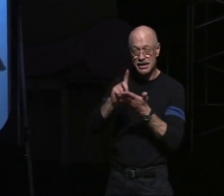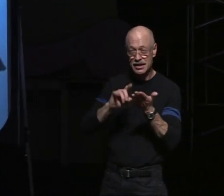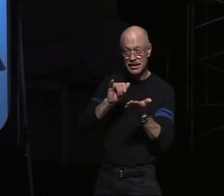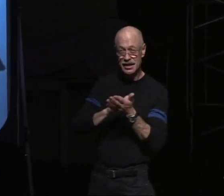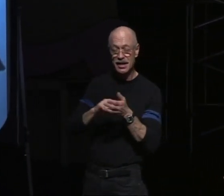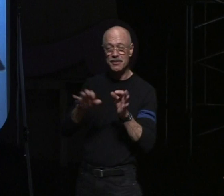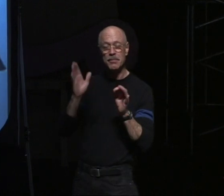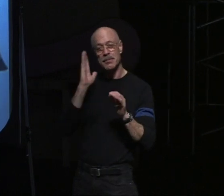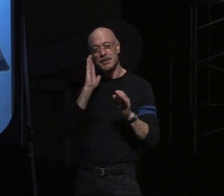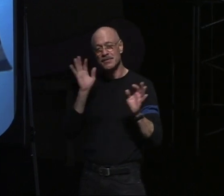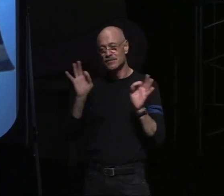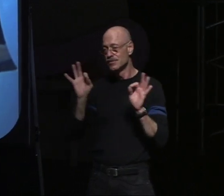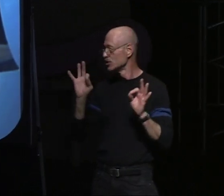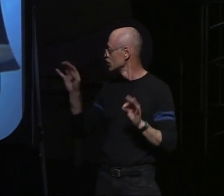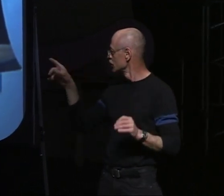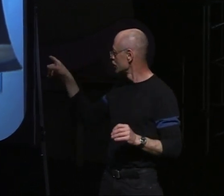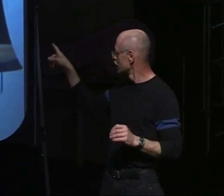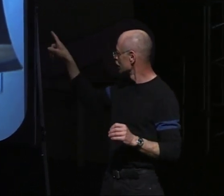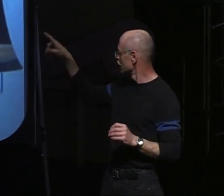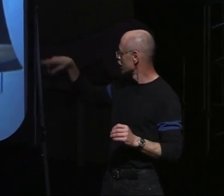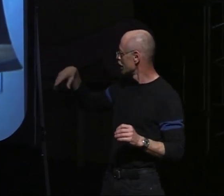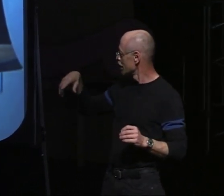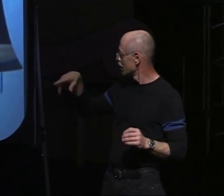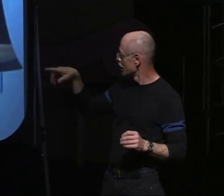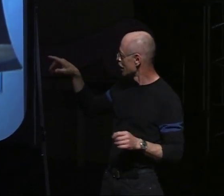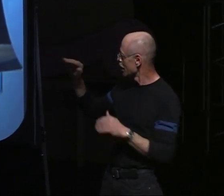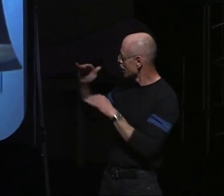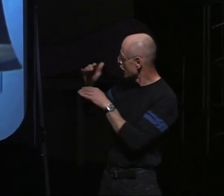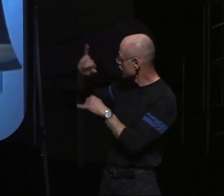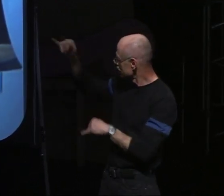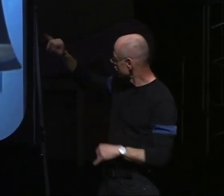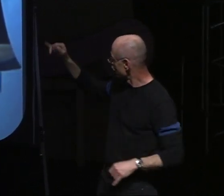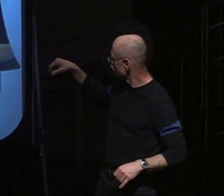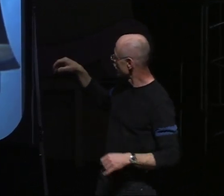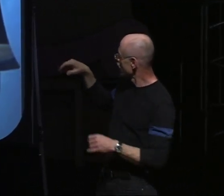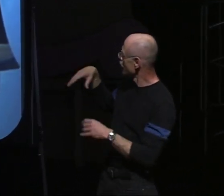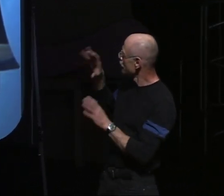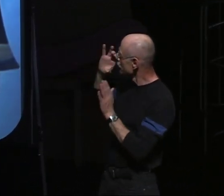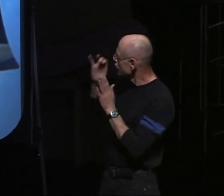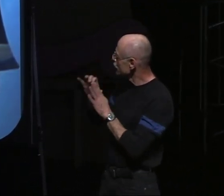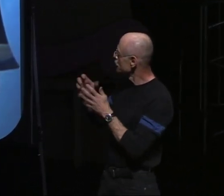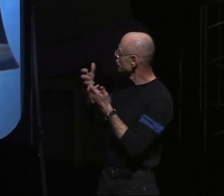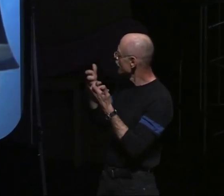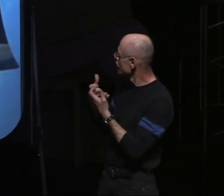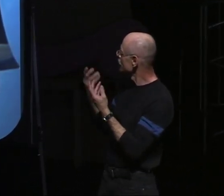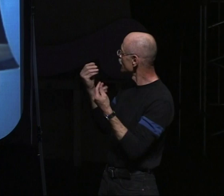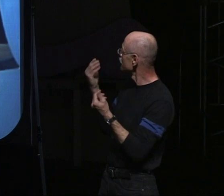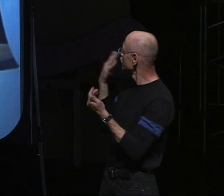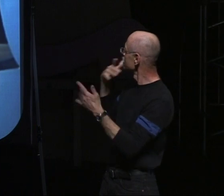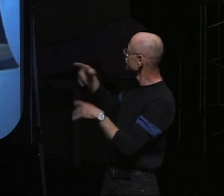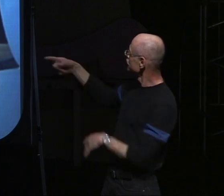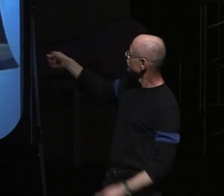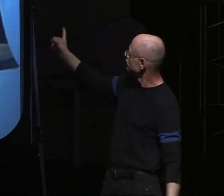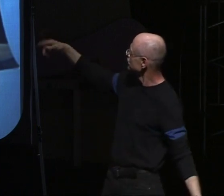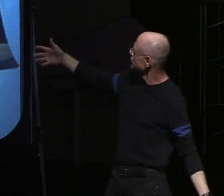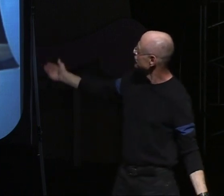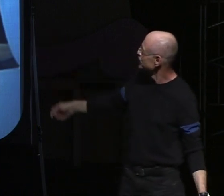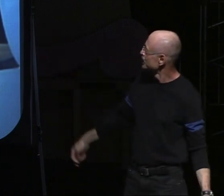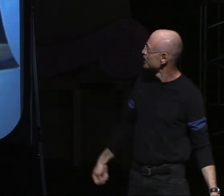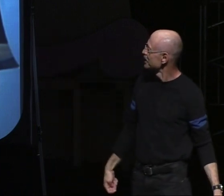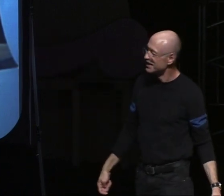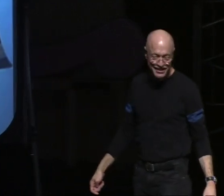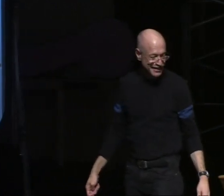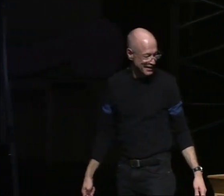Here is an example of one of the displays. It's highlighting bedroom furniture, and it also has